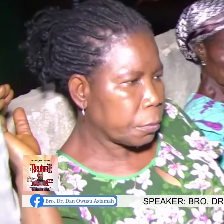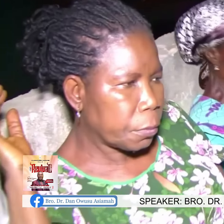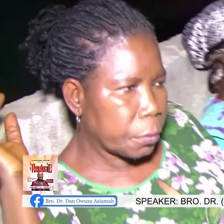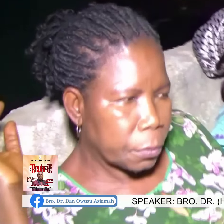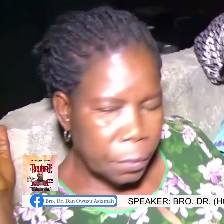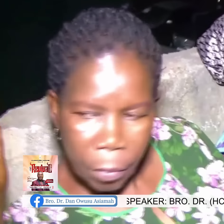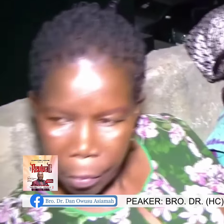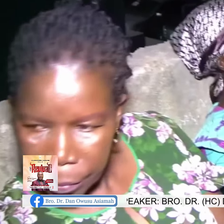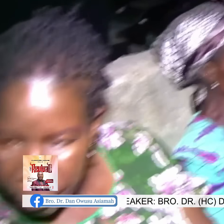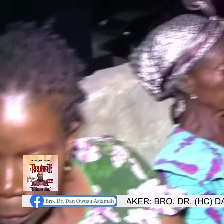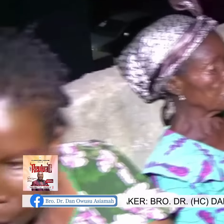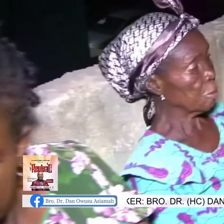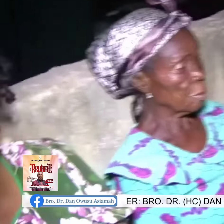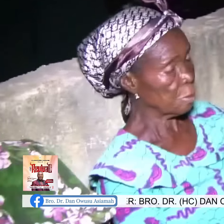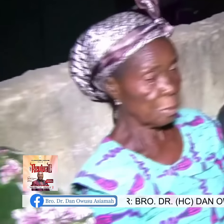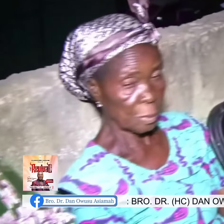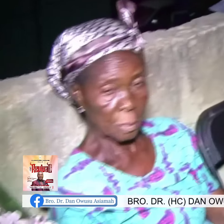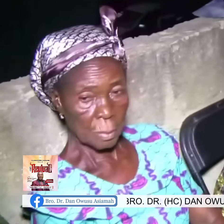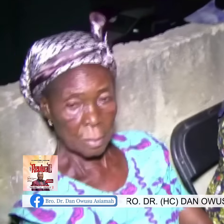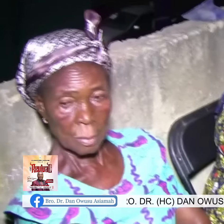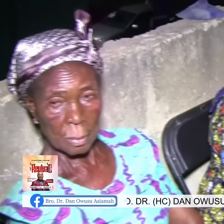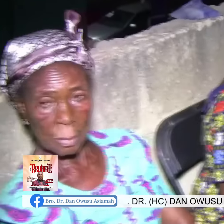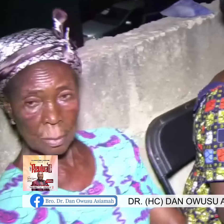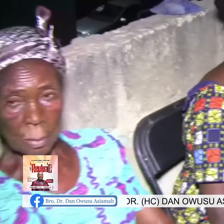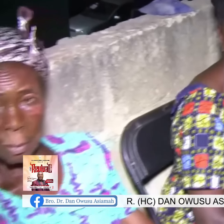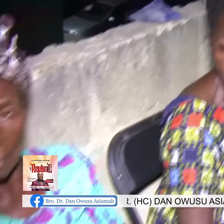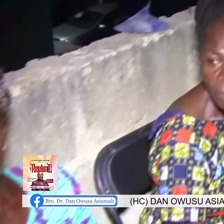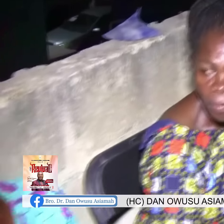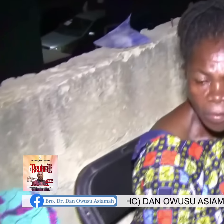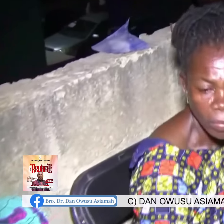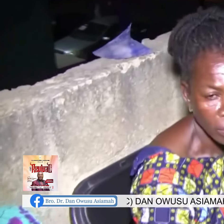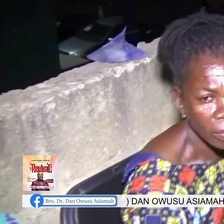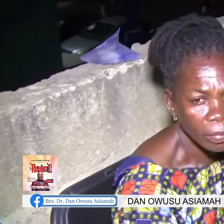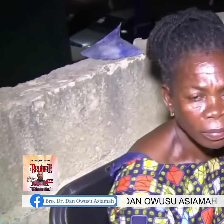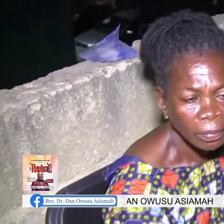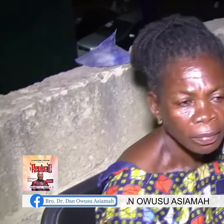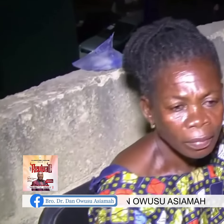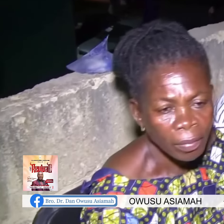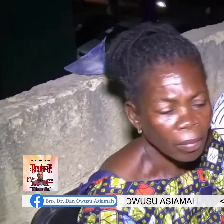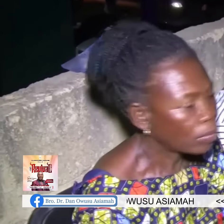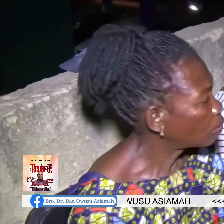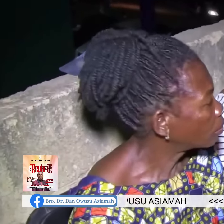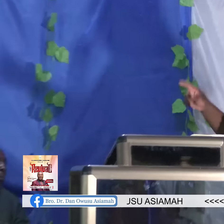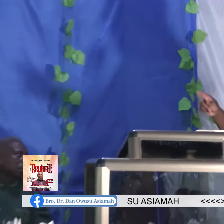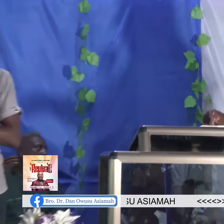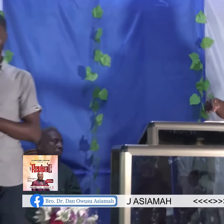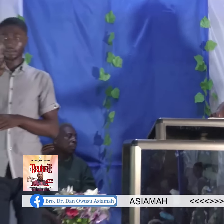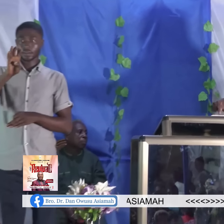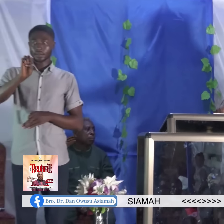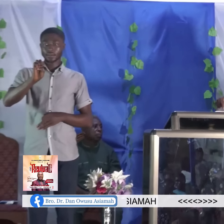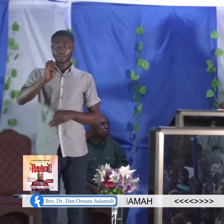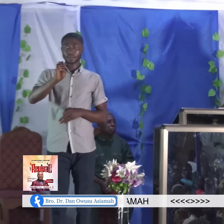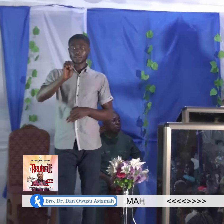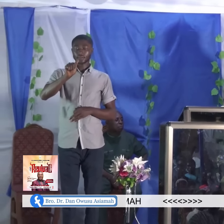mu e radi me ntia se da don't you want? I saw that order, no? ye ka deacons a bible mu ade e